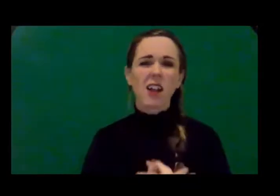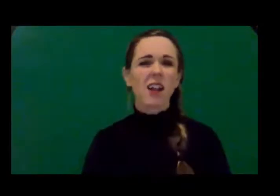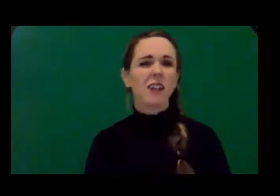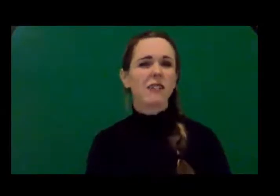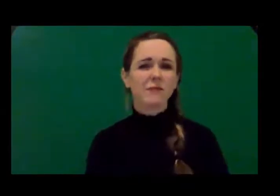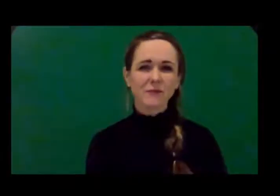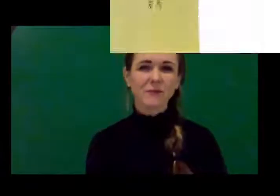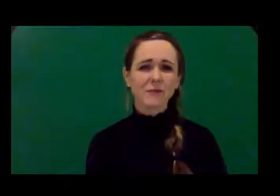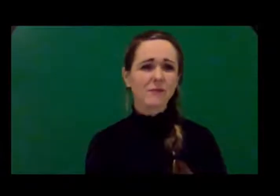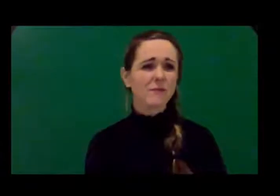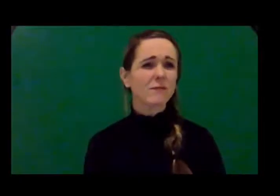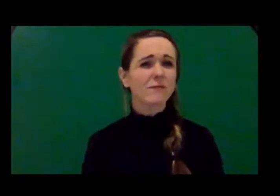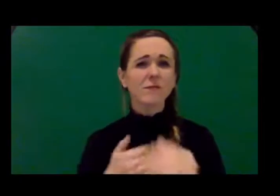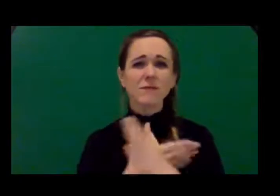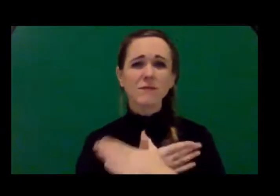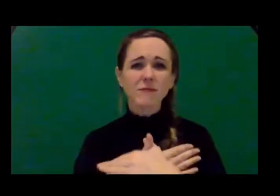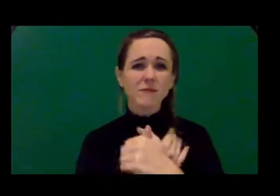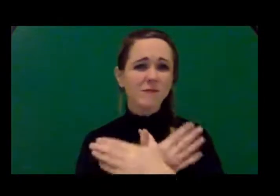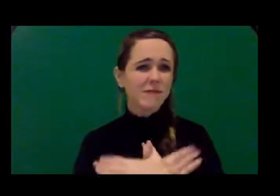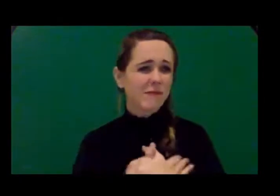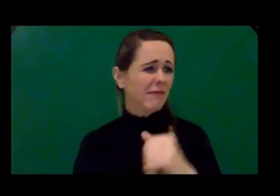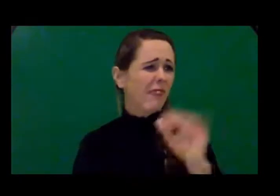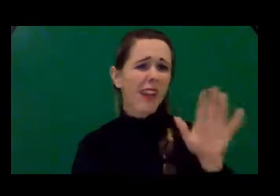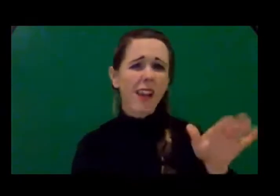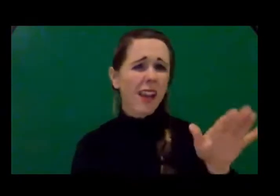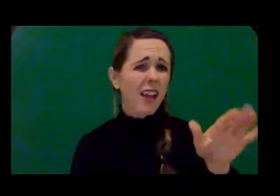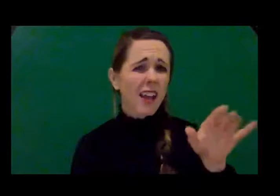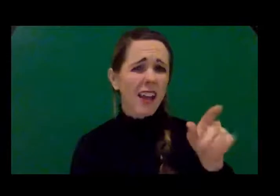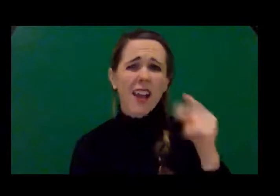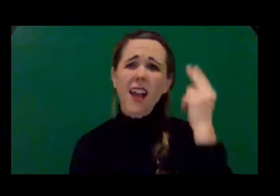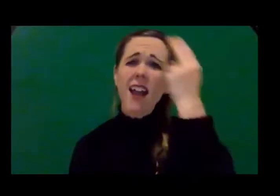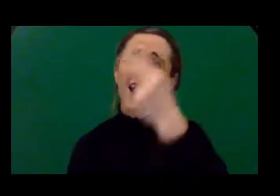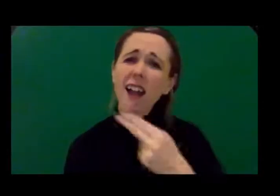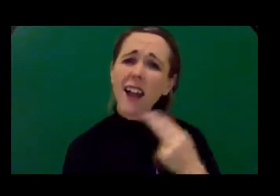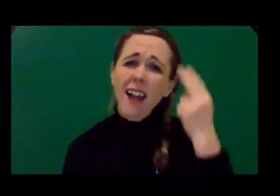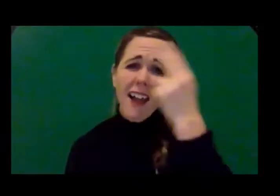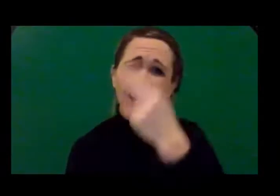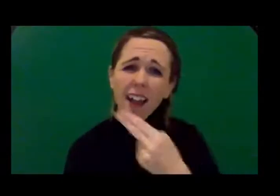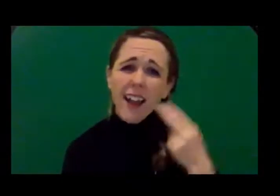The butterfly says, you are handsome. Look at